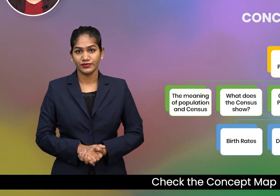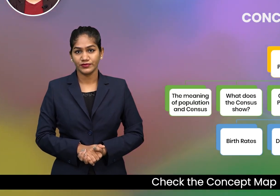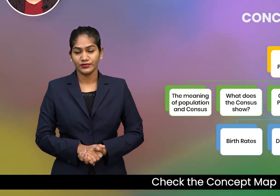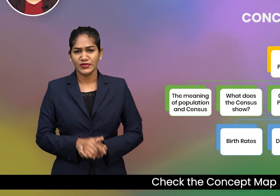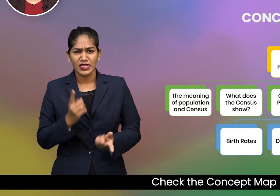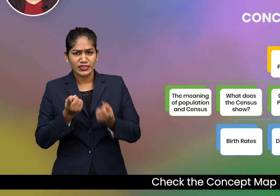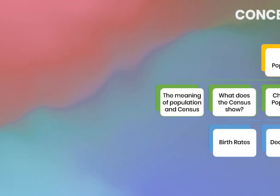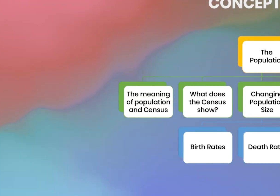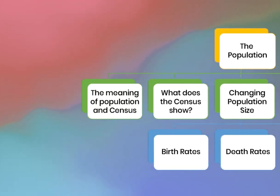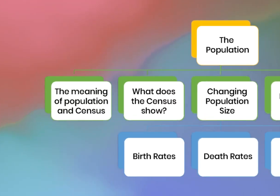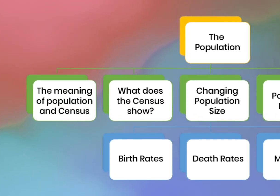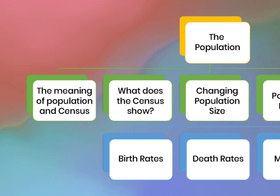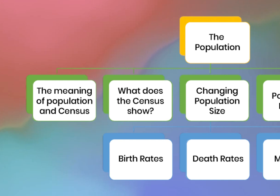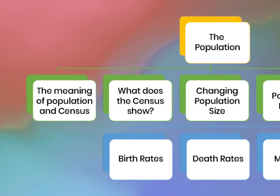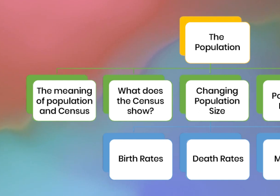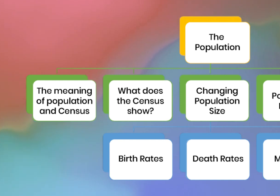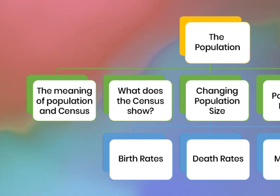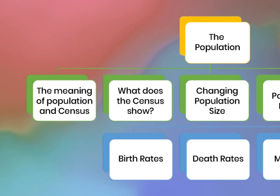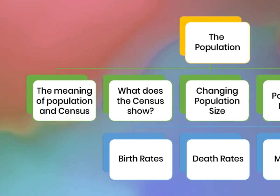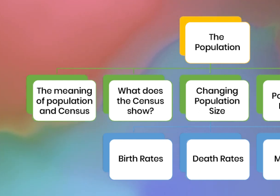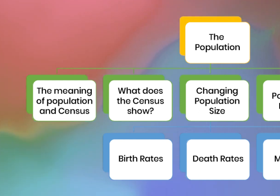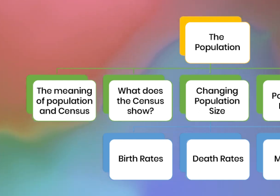Check the concept map.